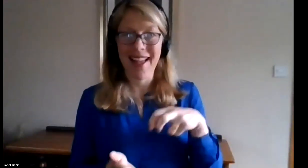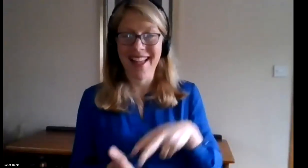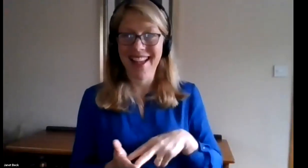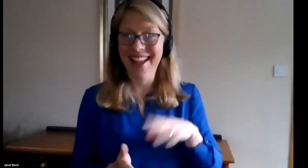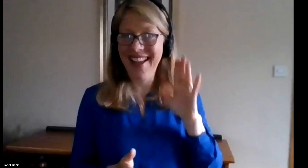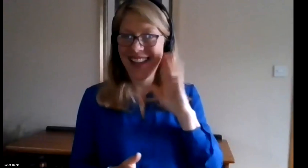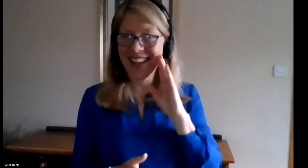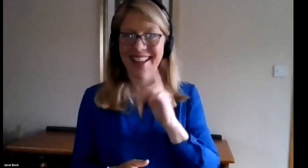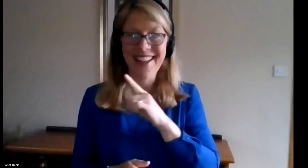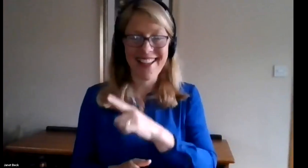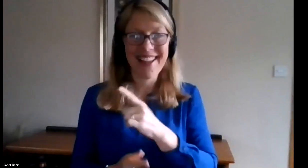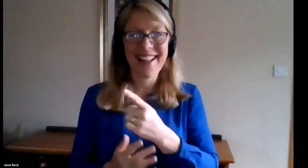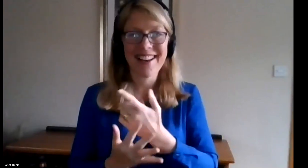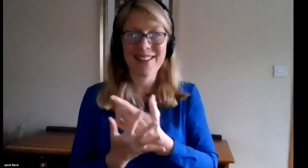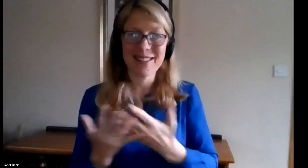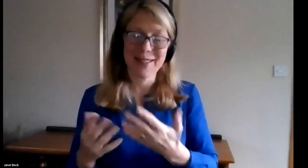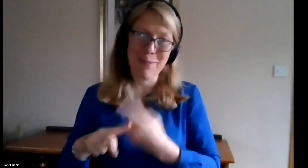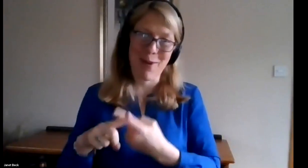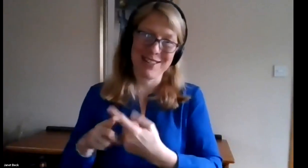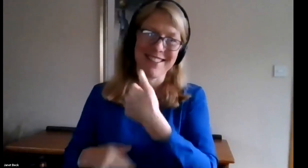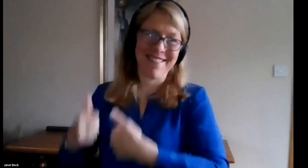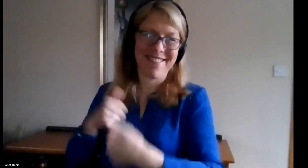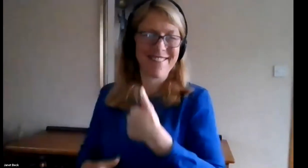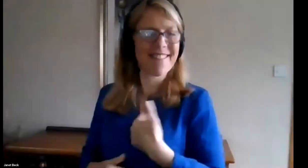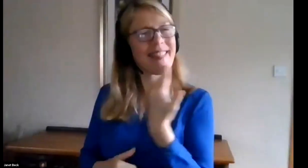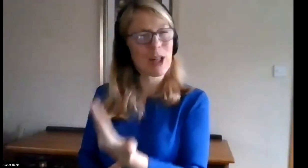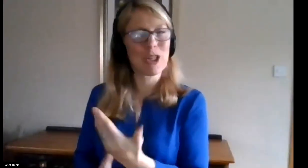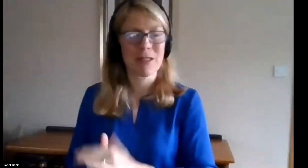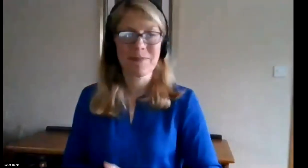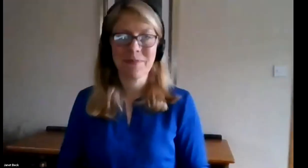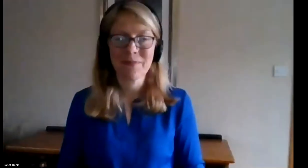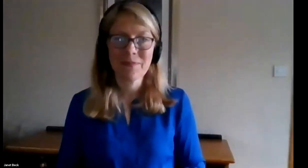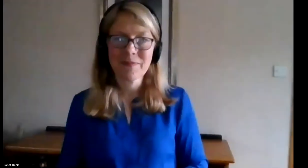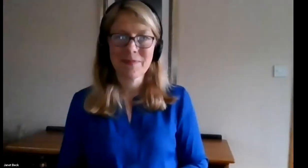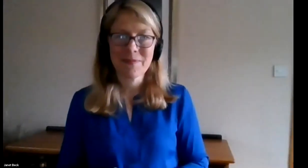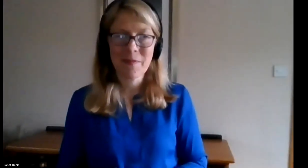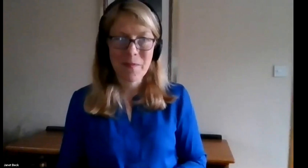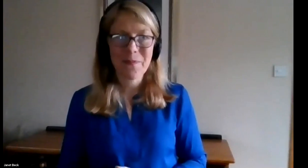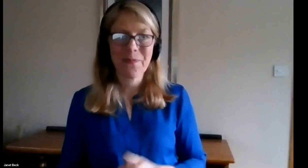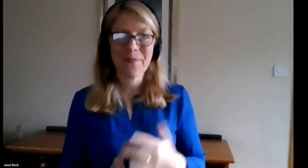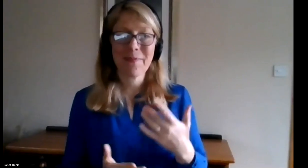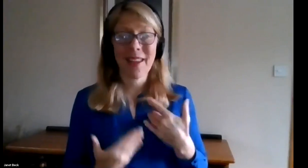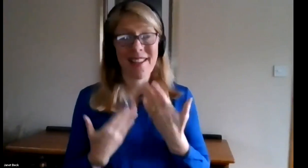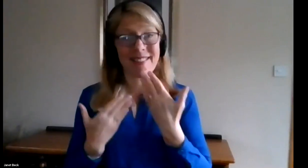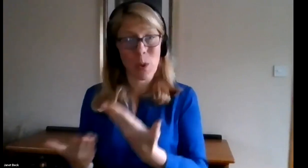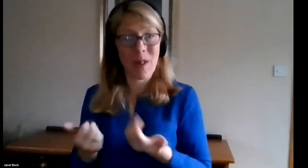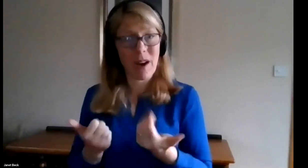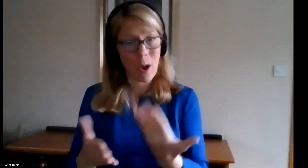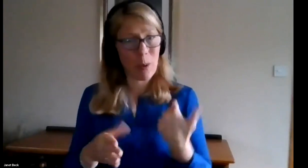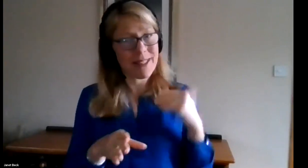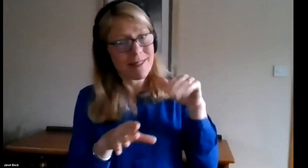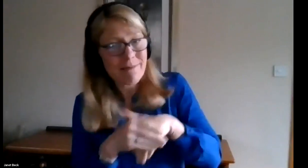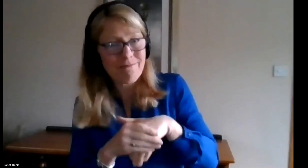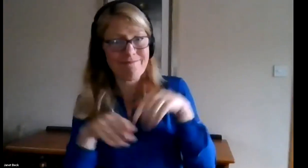positive comments. And thank you for allowing me to be a part of this conversation and to welcome